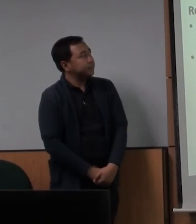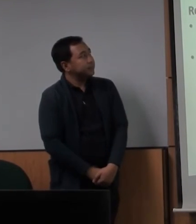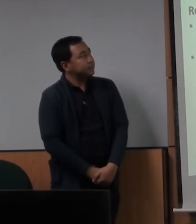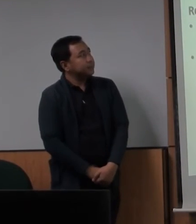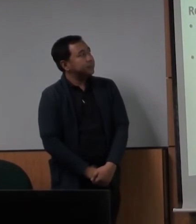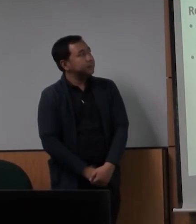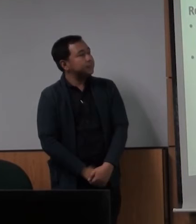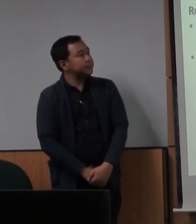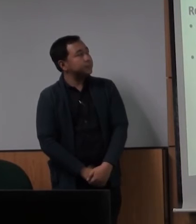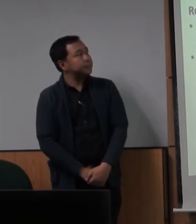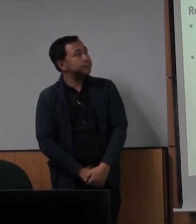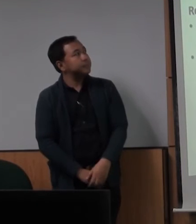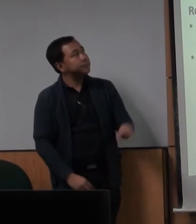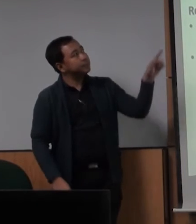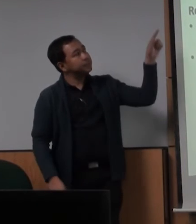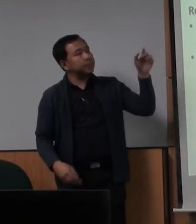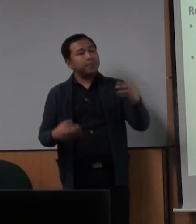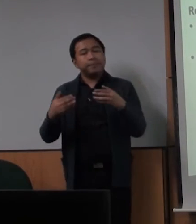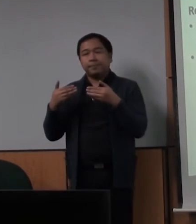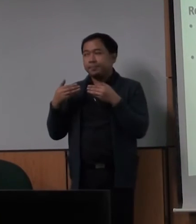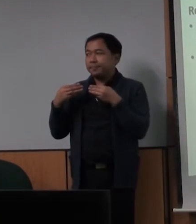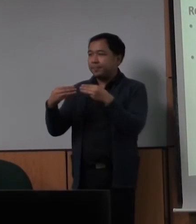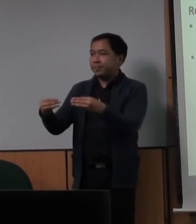Okay, now it's the methodology.